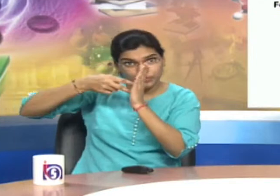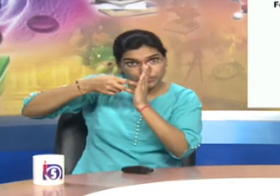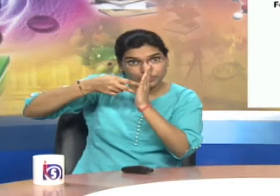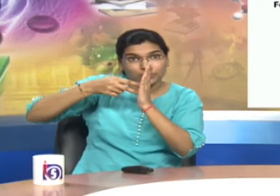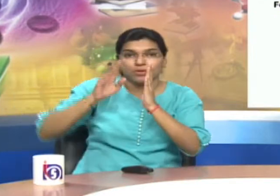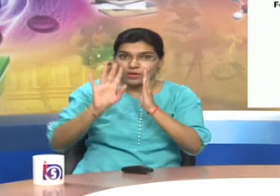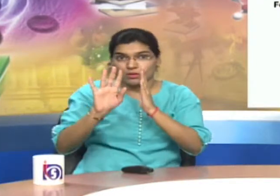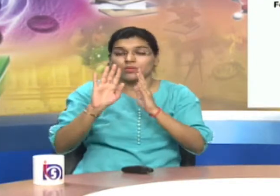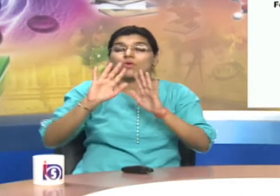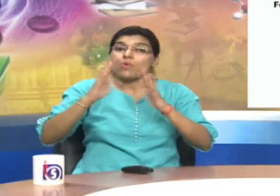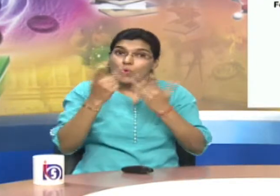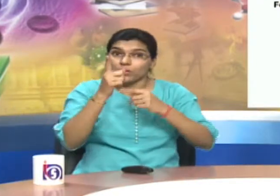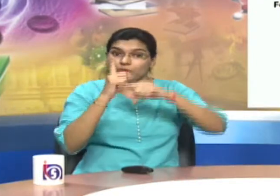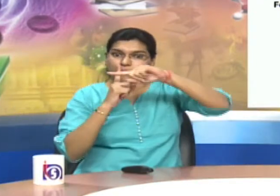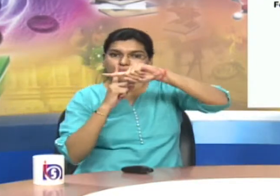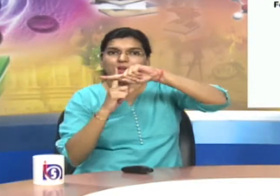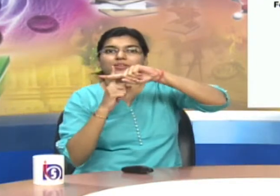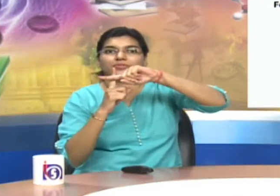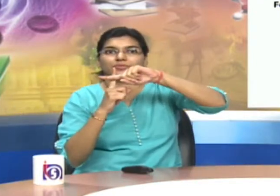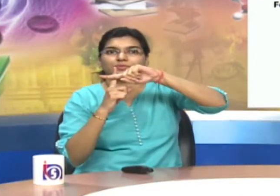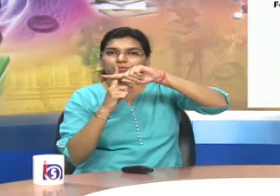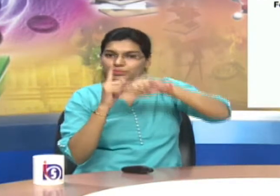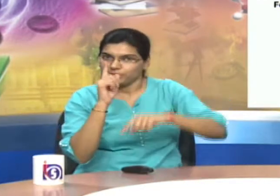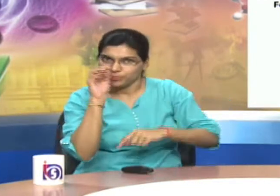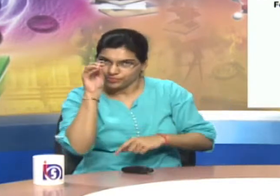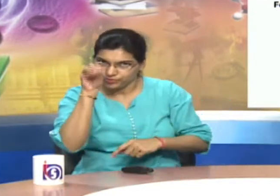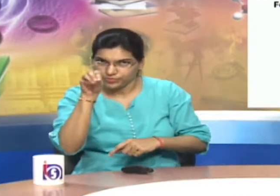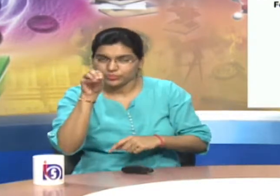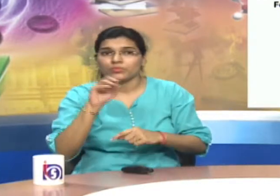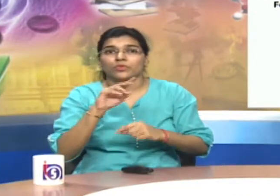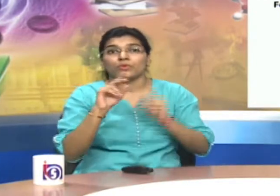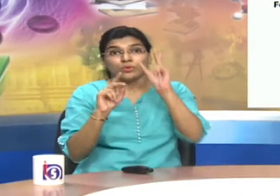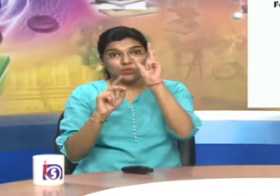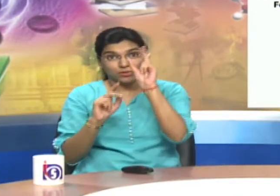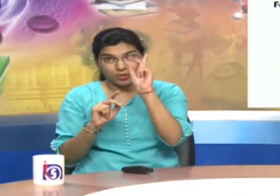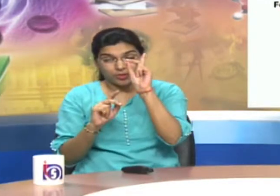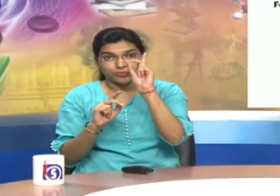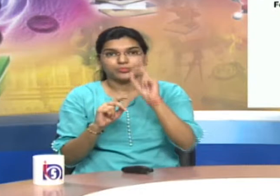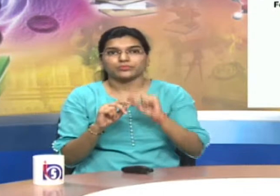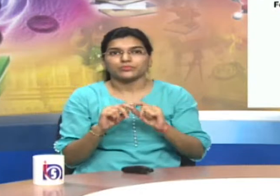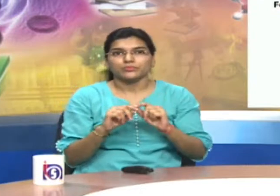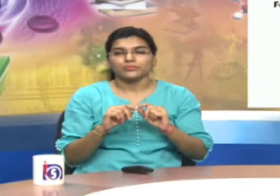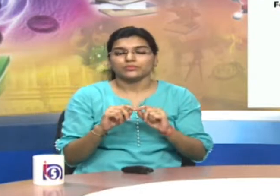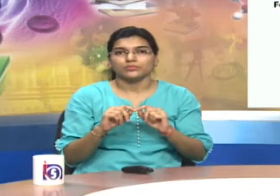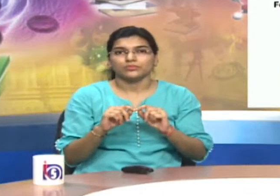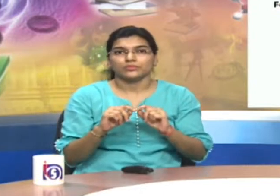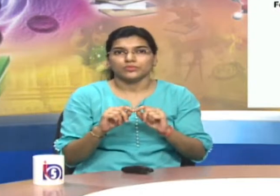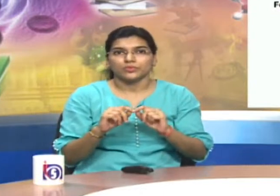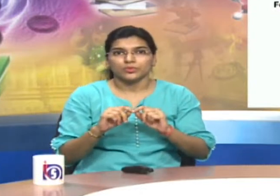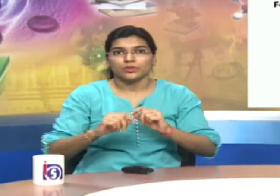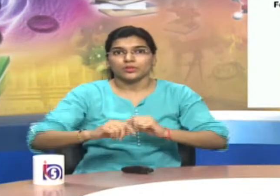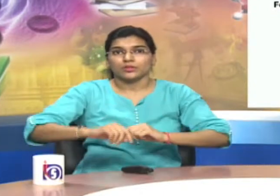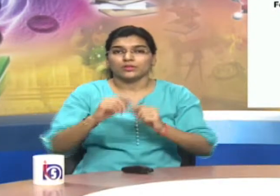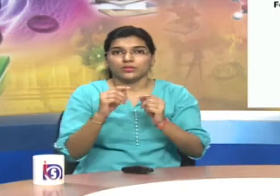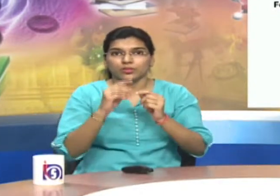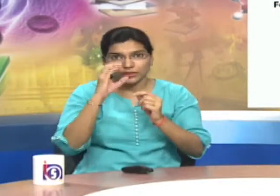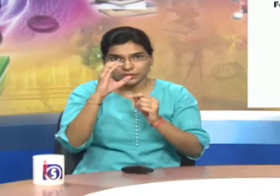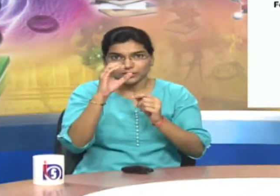to match that cell from B4, that is 84 marks. So